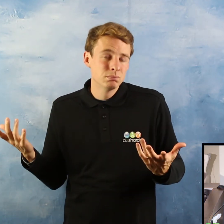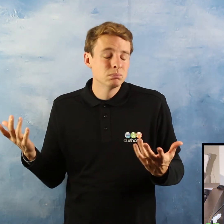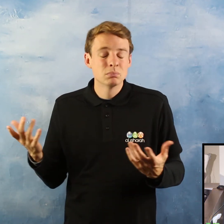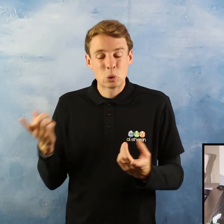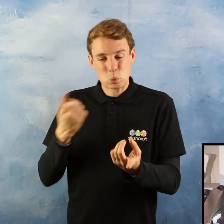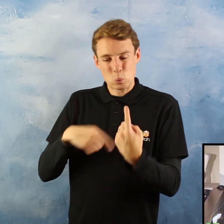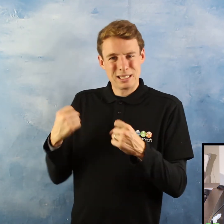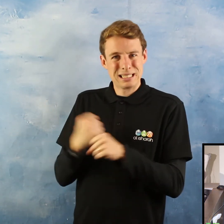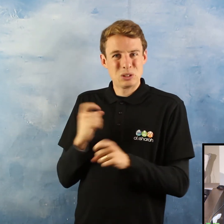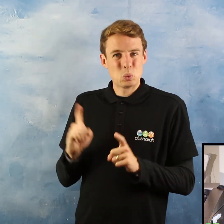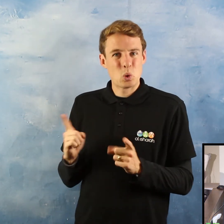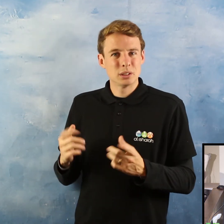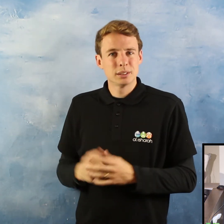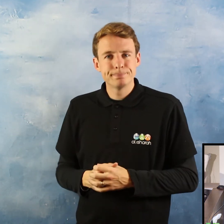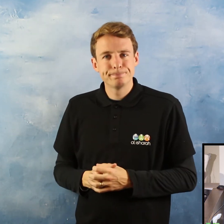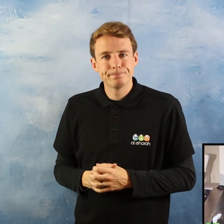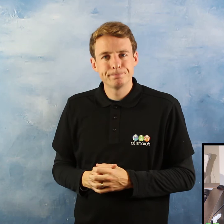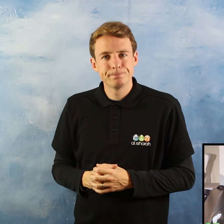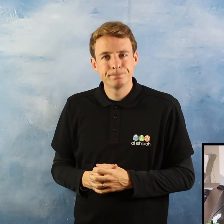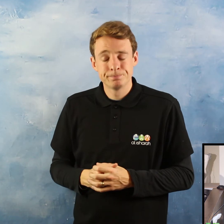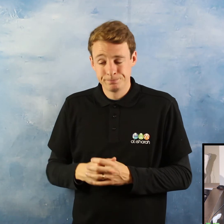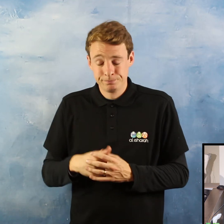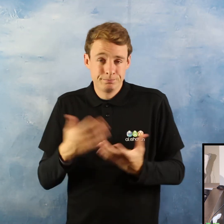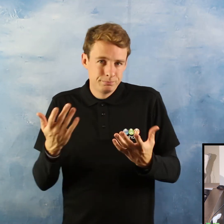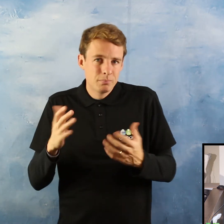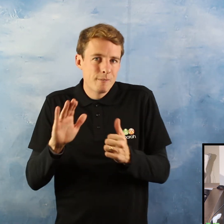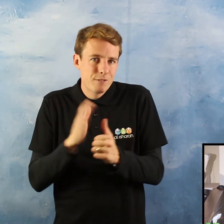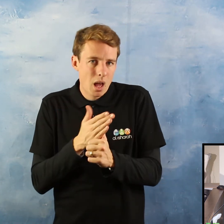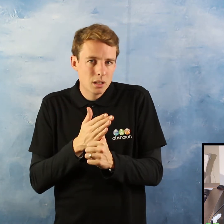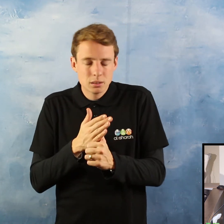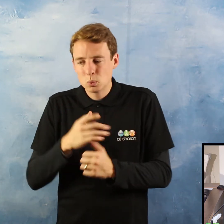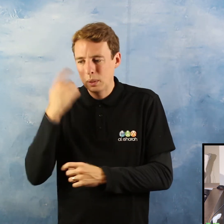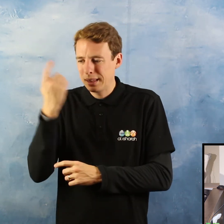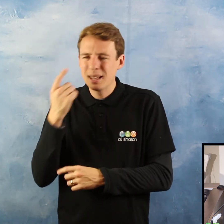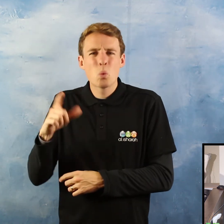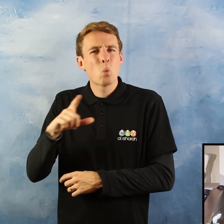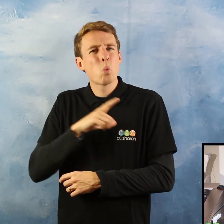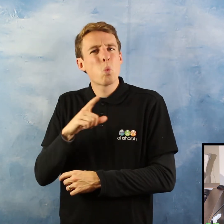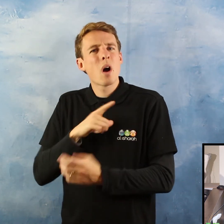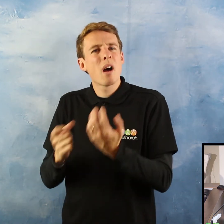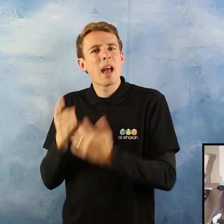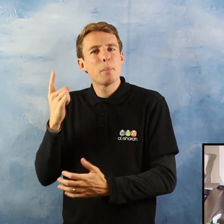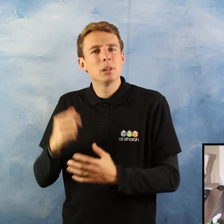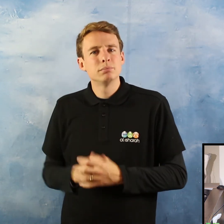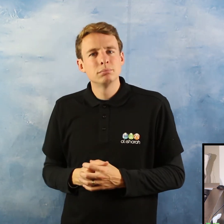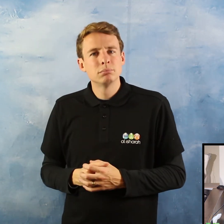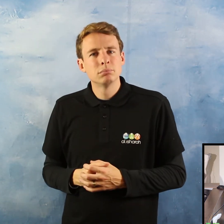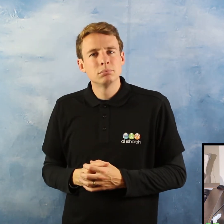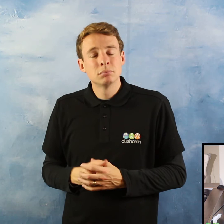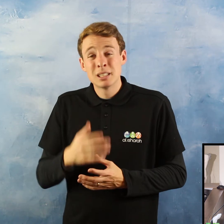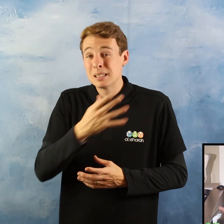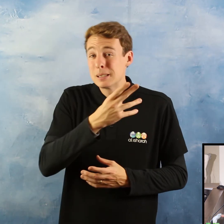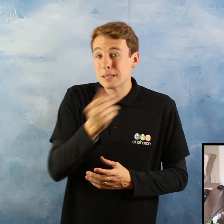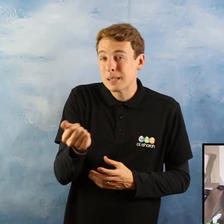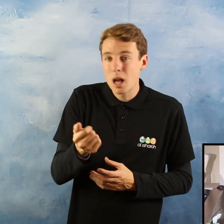happen. So we need to find out what's the reason. What is the reason? And rather than finding out, we